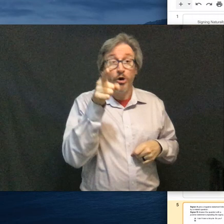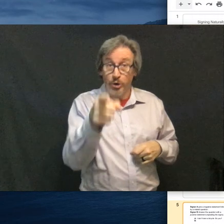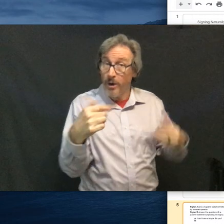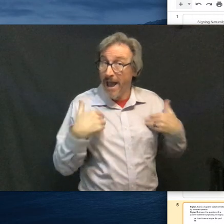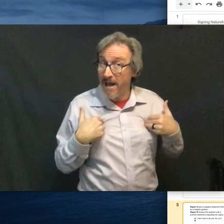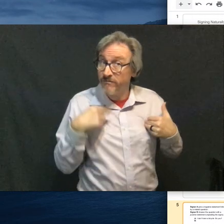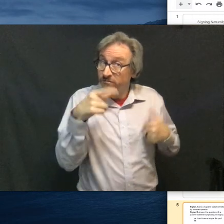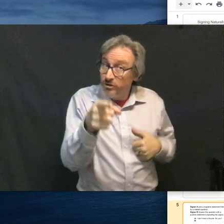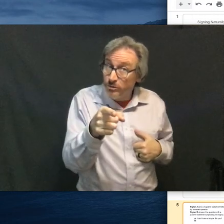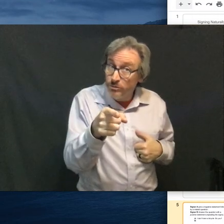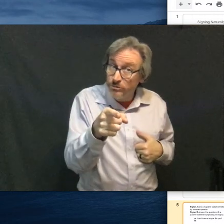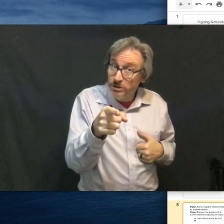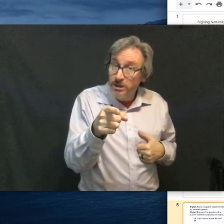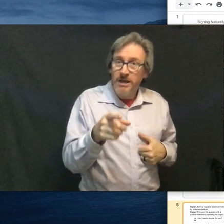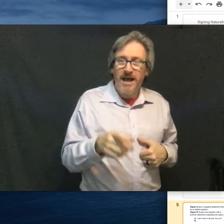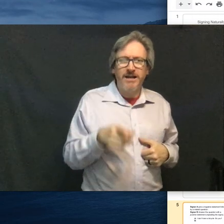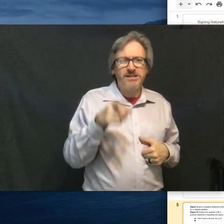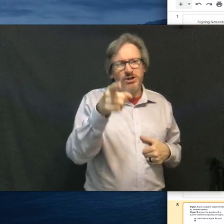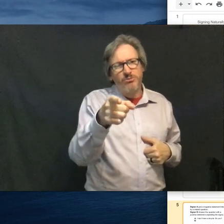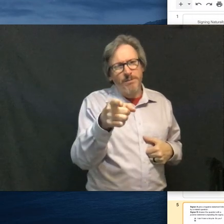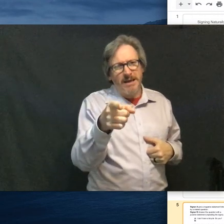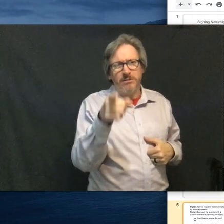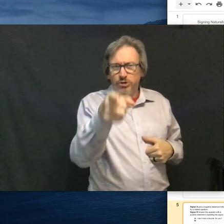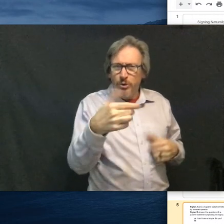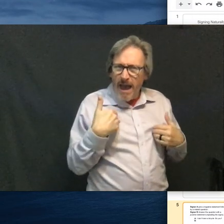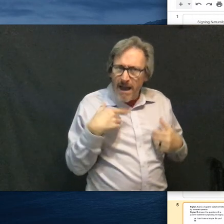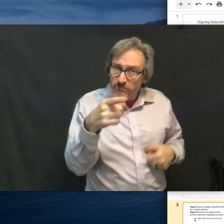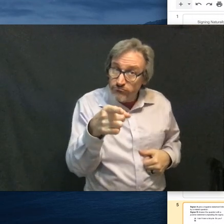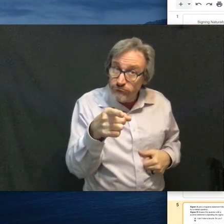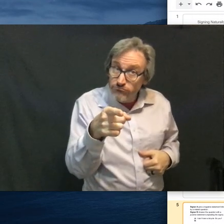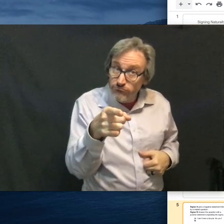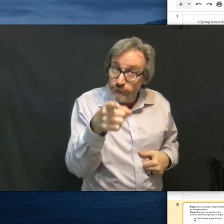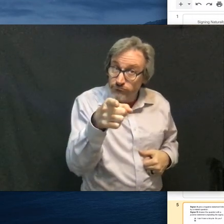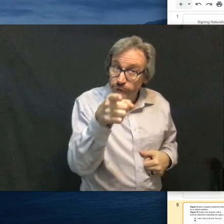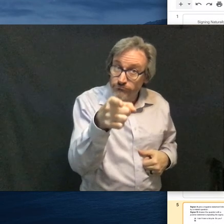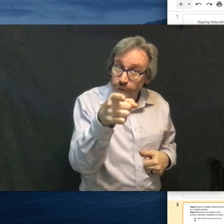you or you have you. And it's good to repeat. You have